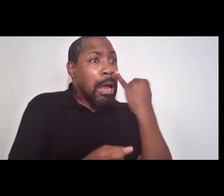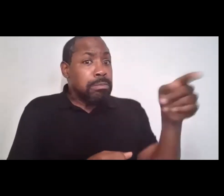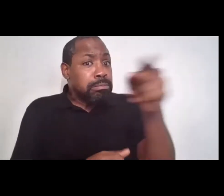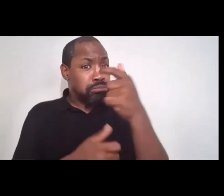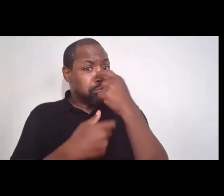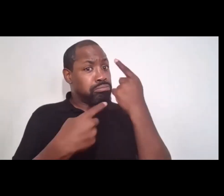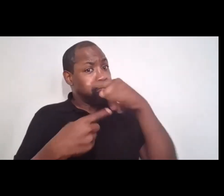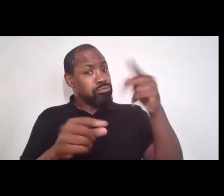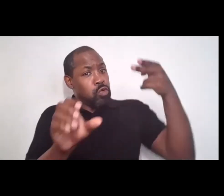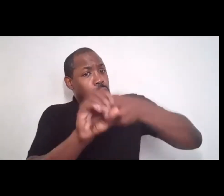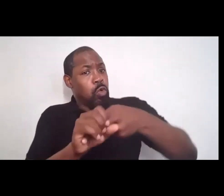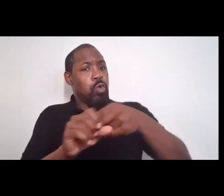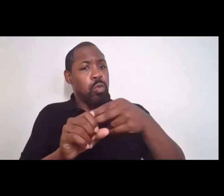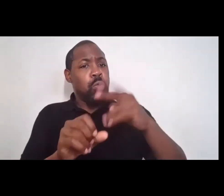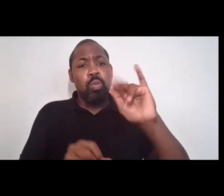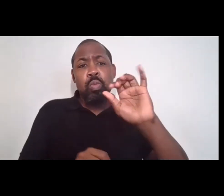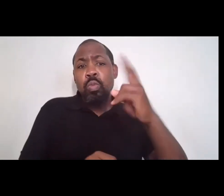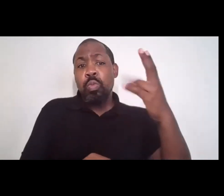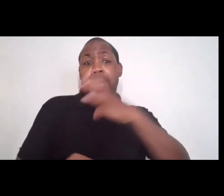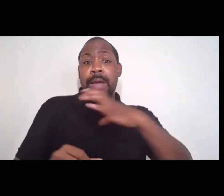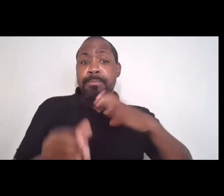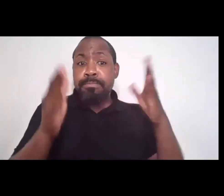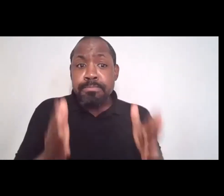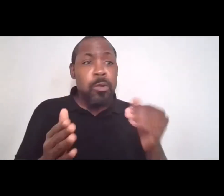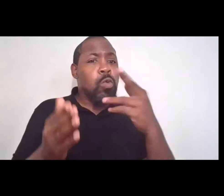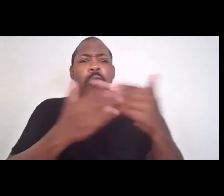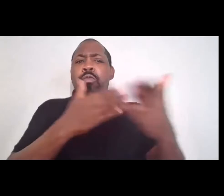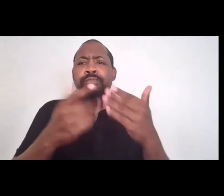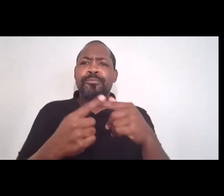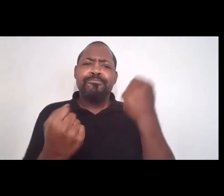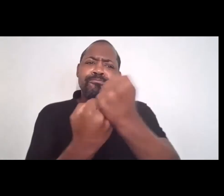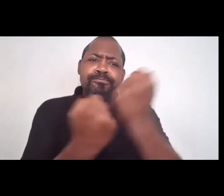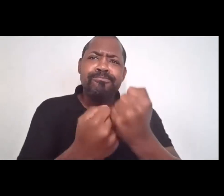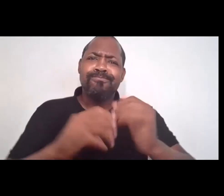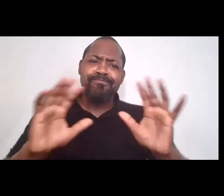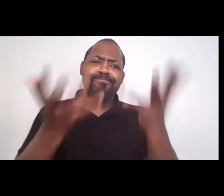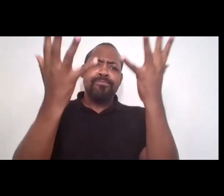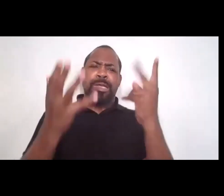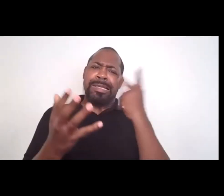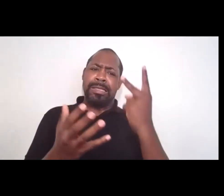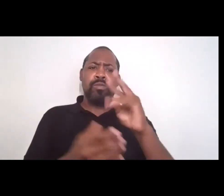And I would be interested in seeing them actually join the commission and lend their